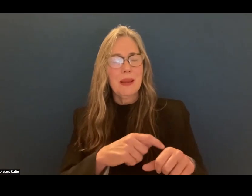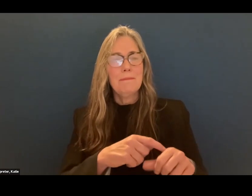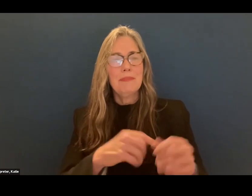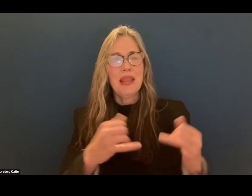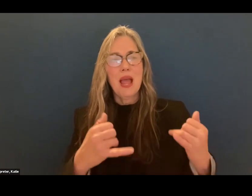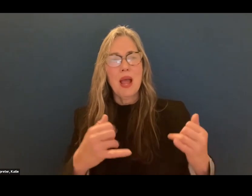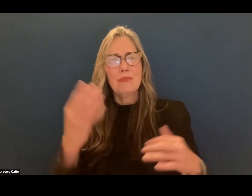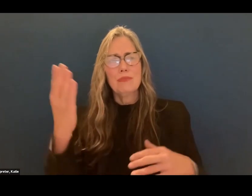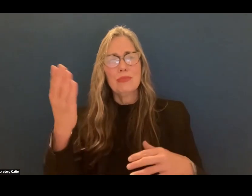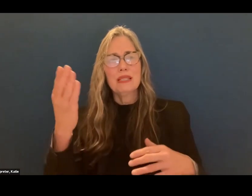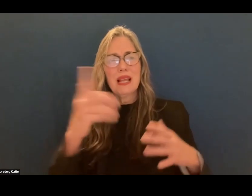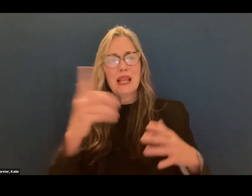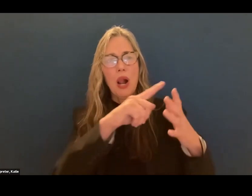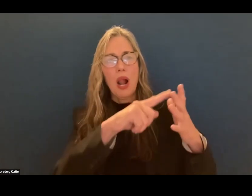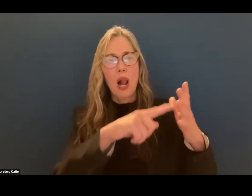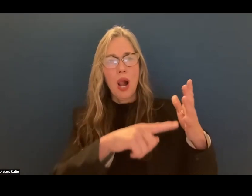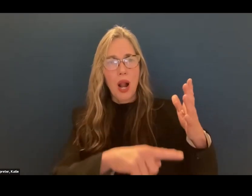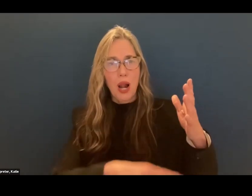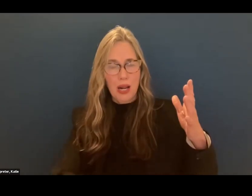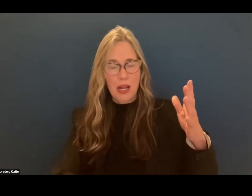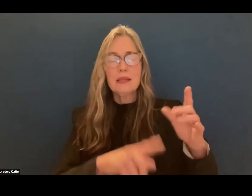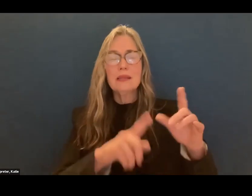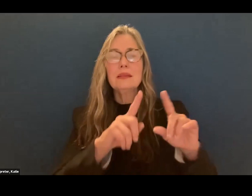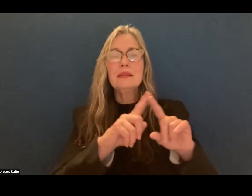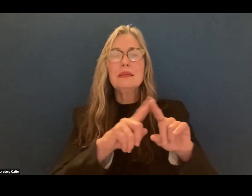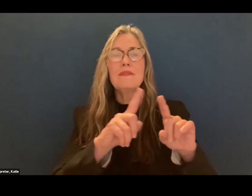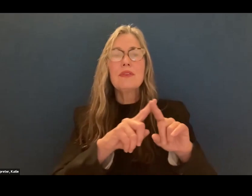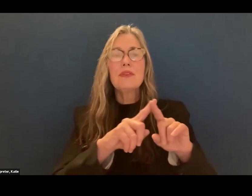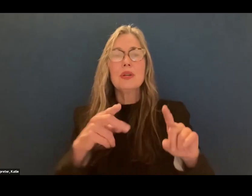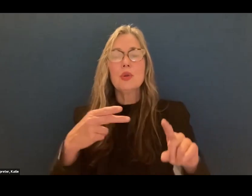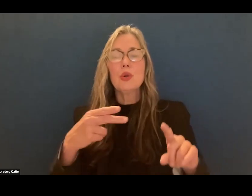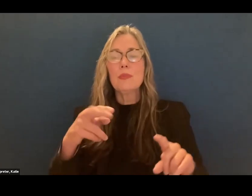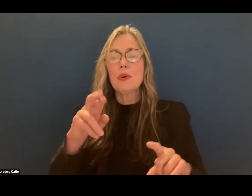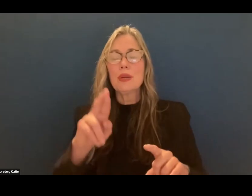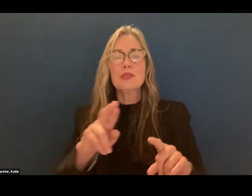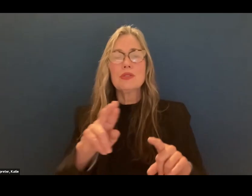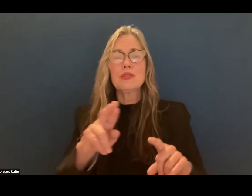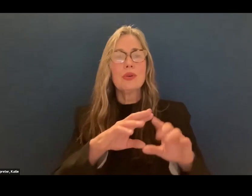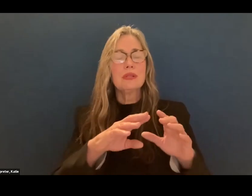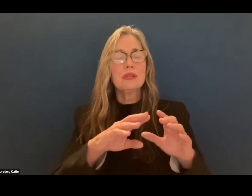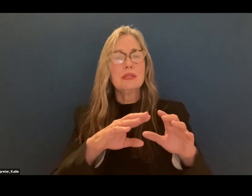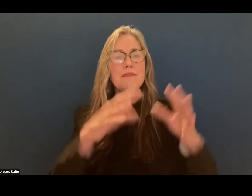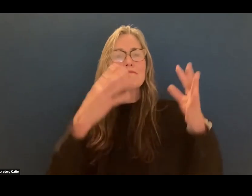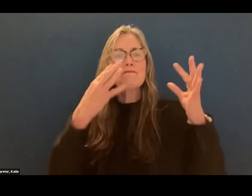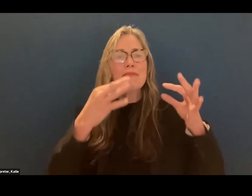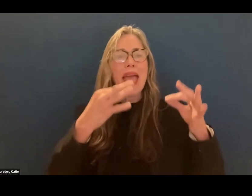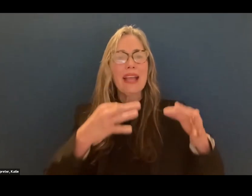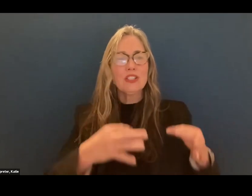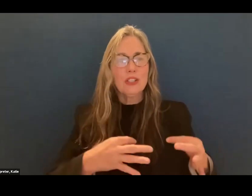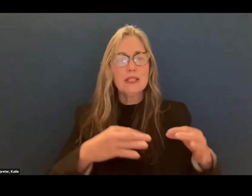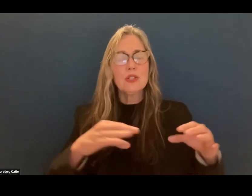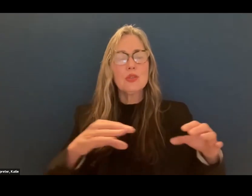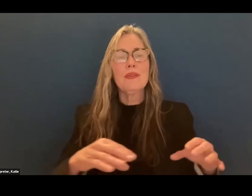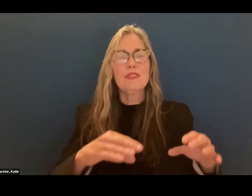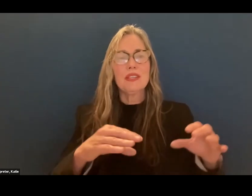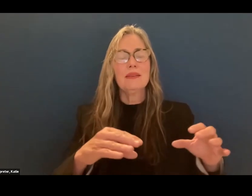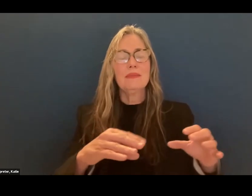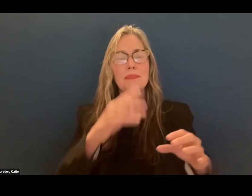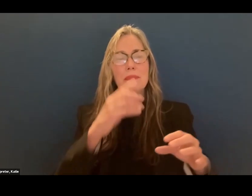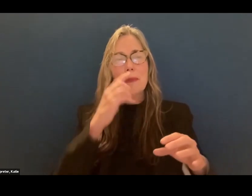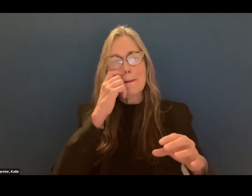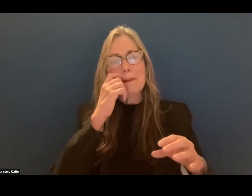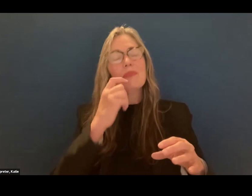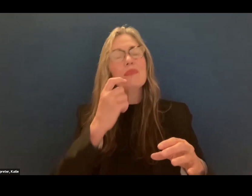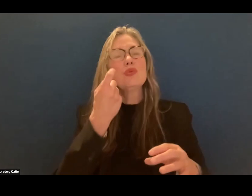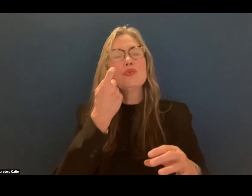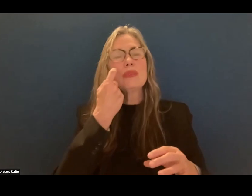actually, these are all the human resources actions that we have taken over the last short amount of